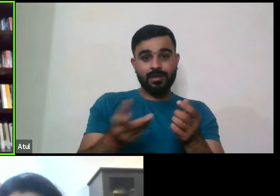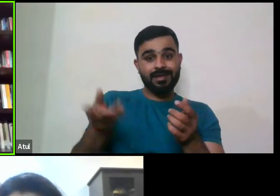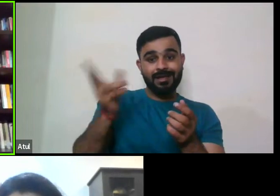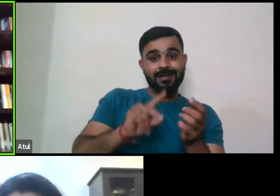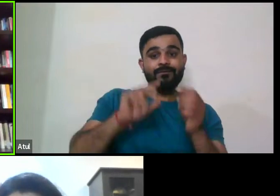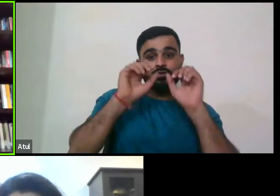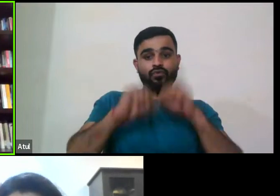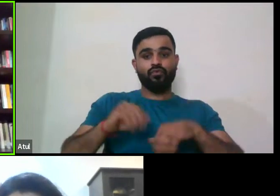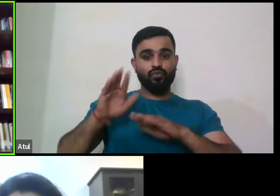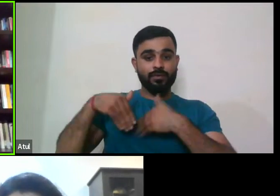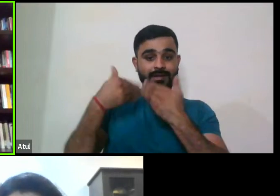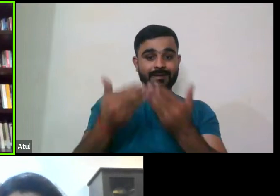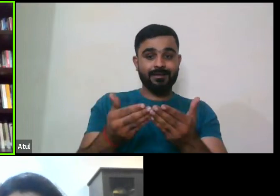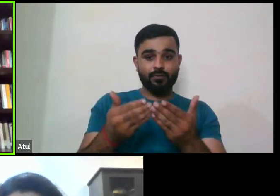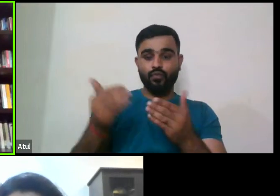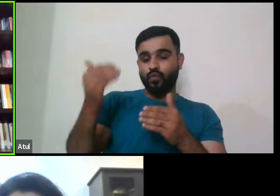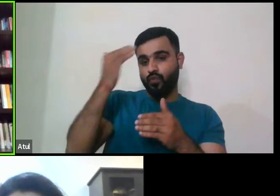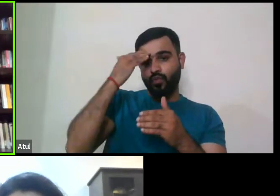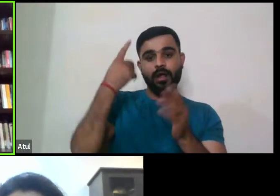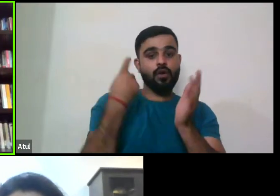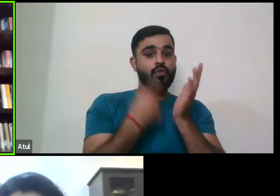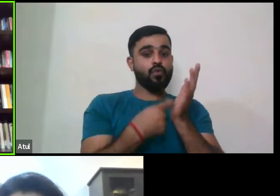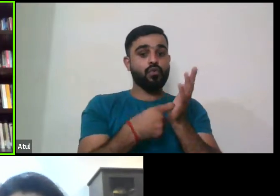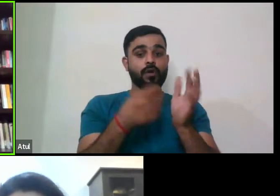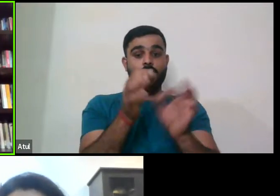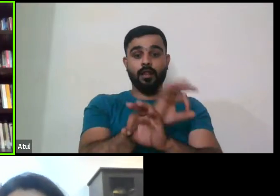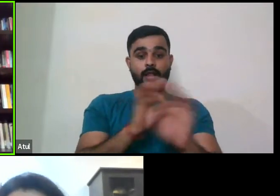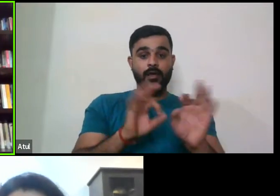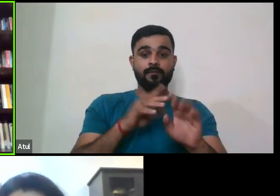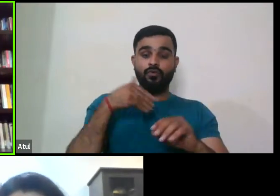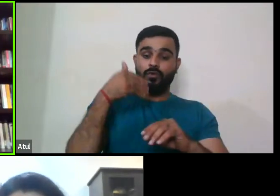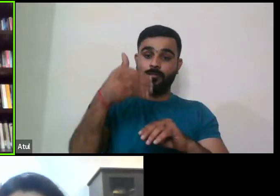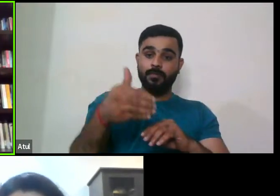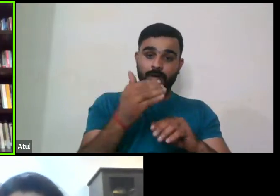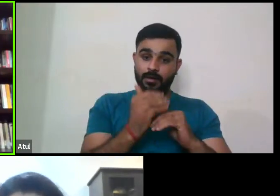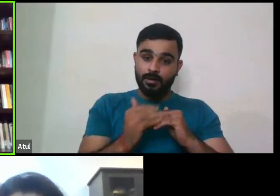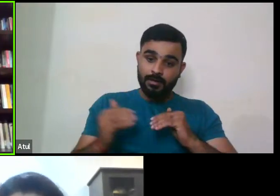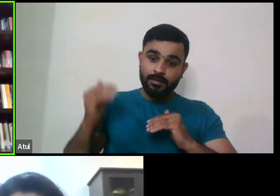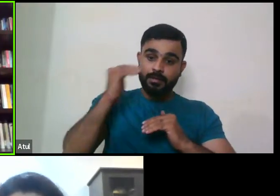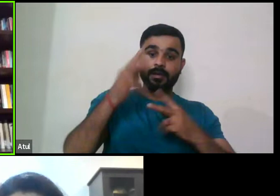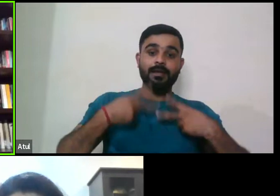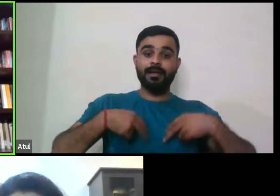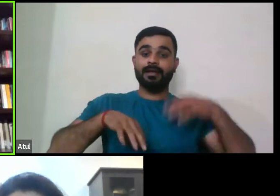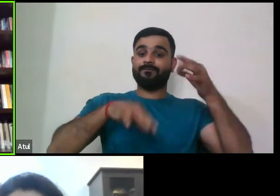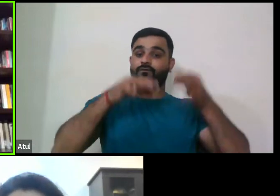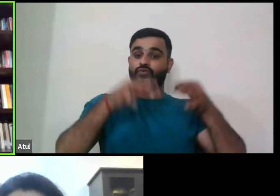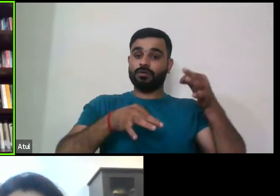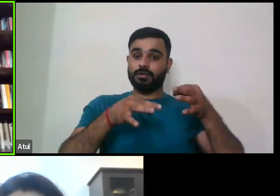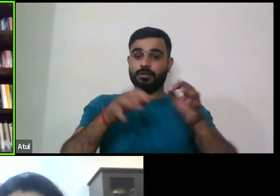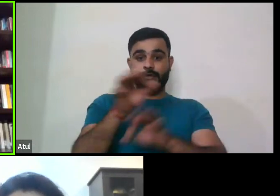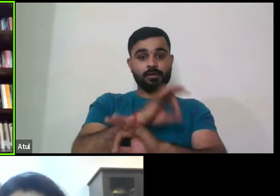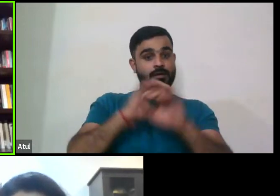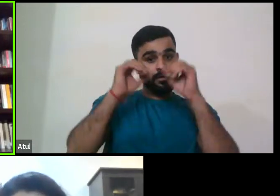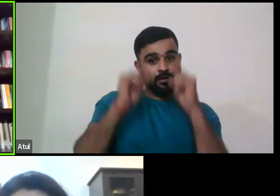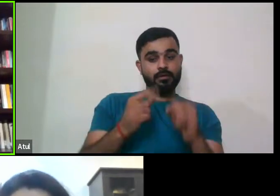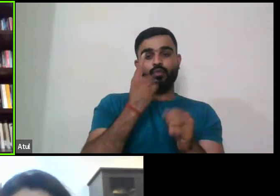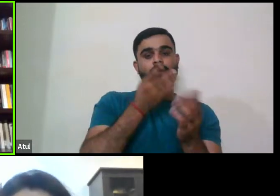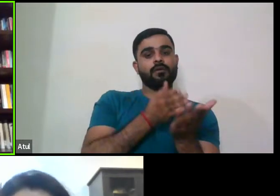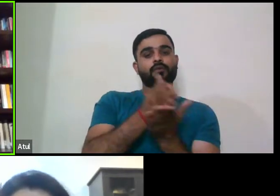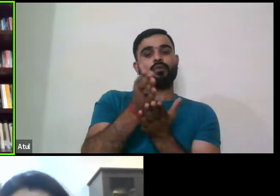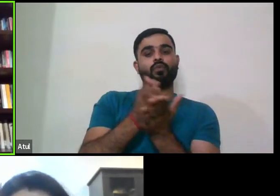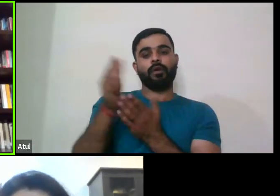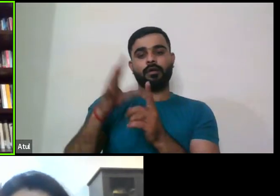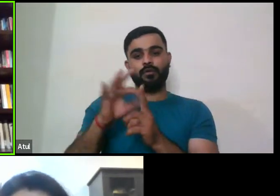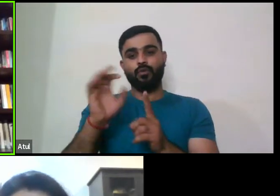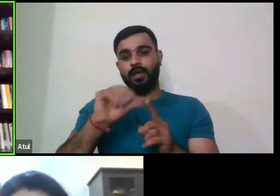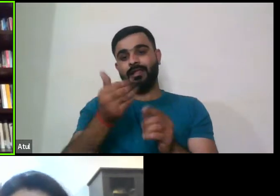as long as you have those norms set out, whether it is the senior most judges who sit on the Constitution bench, that's maybe one way of doing it.